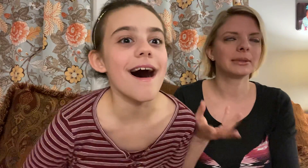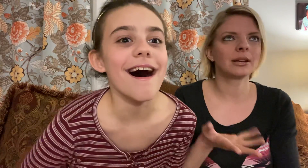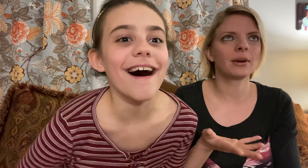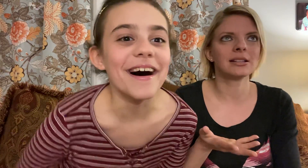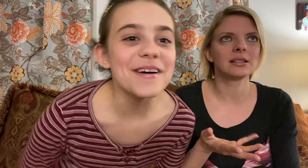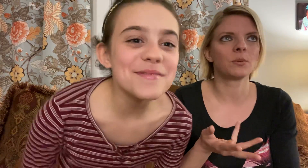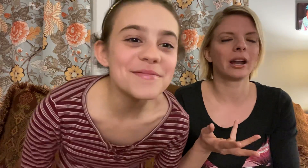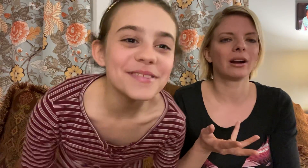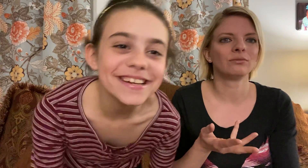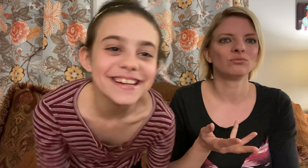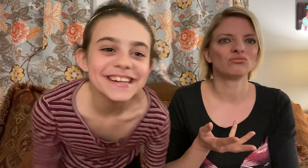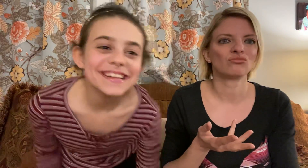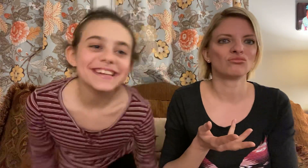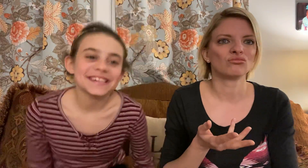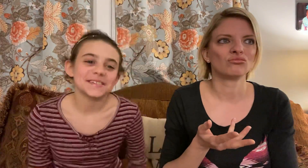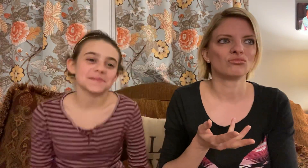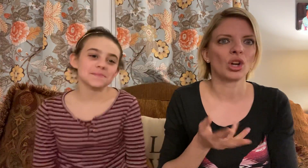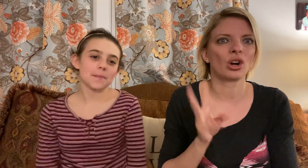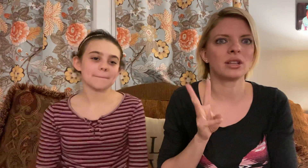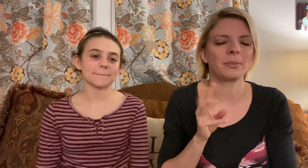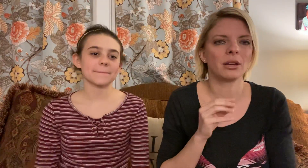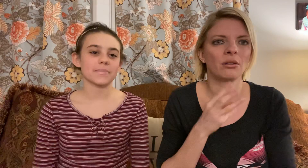What else is water? Or W?